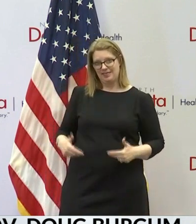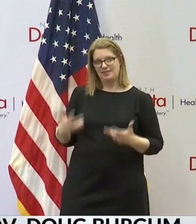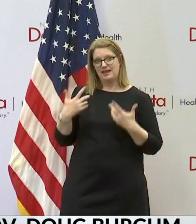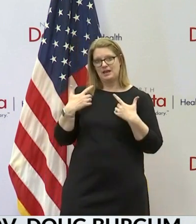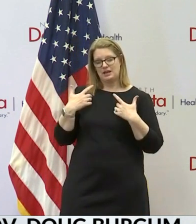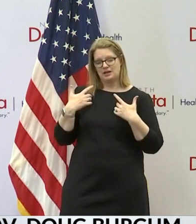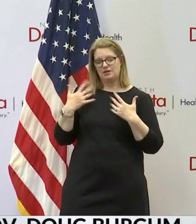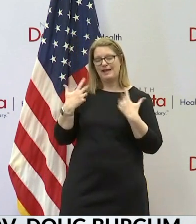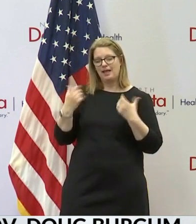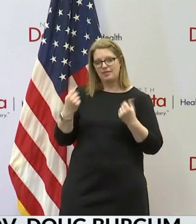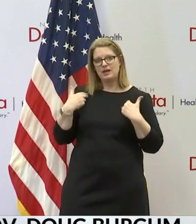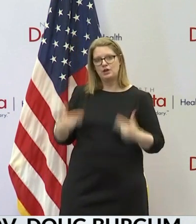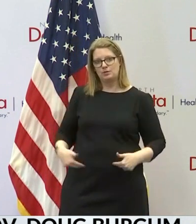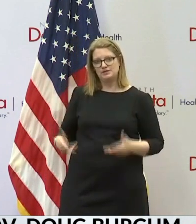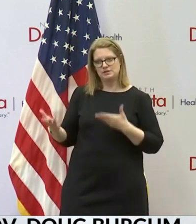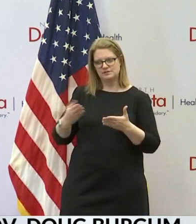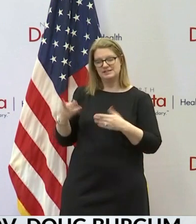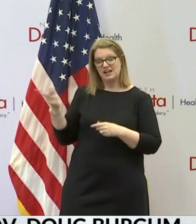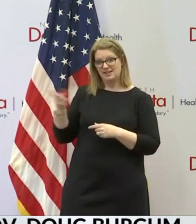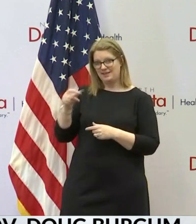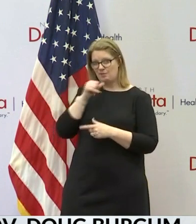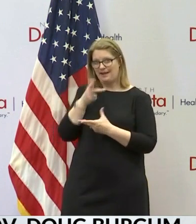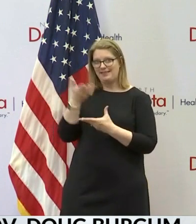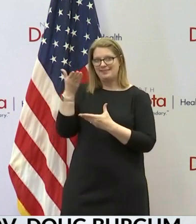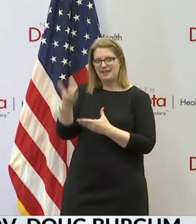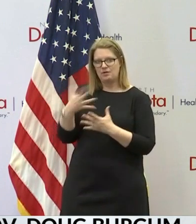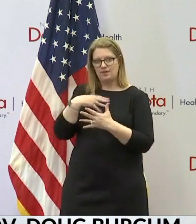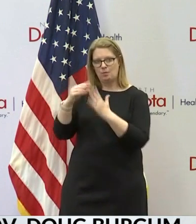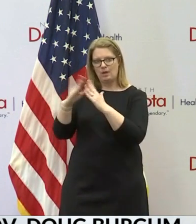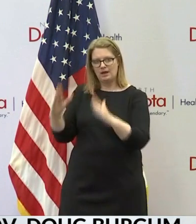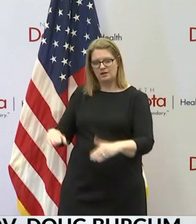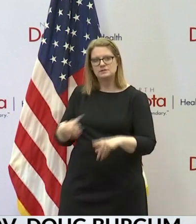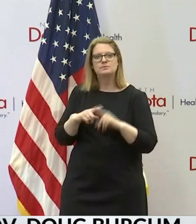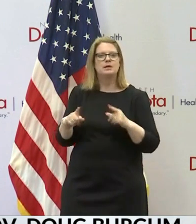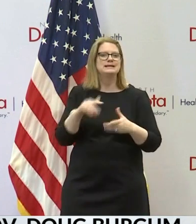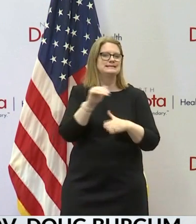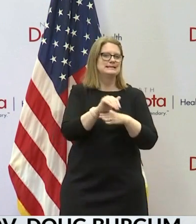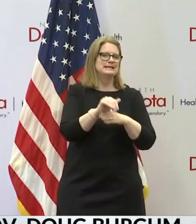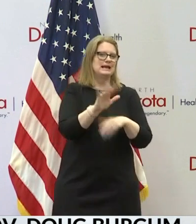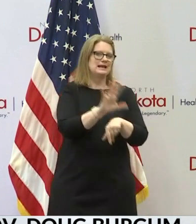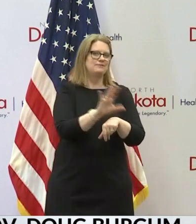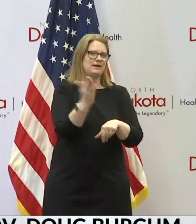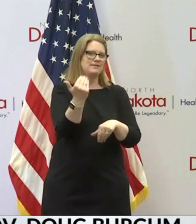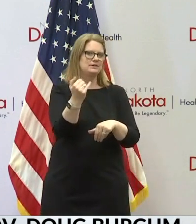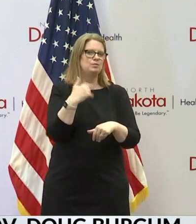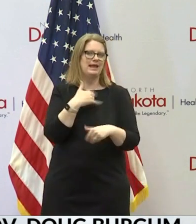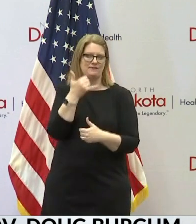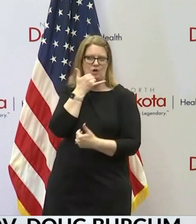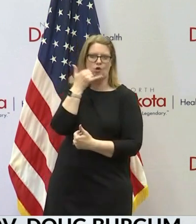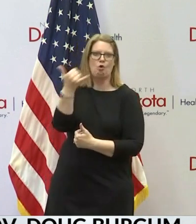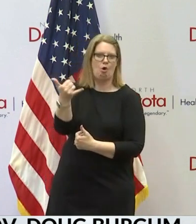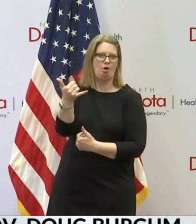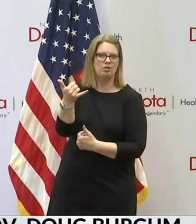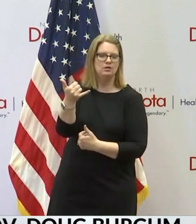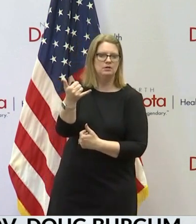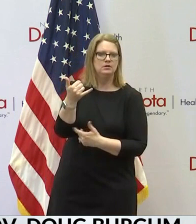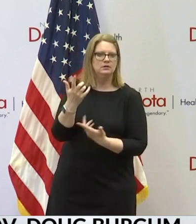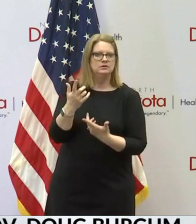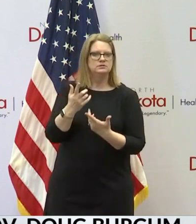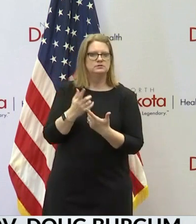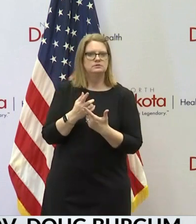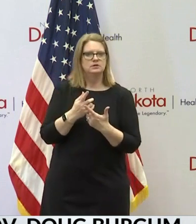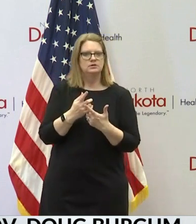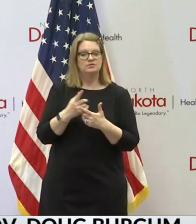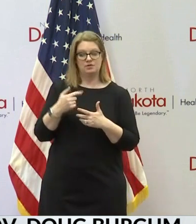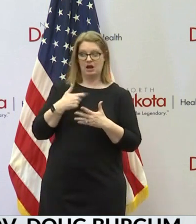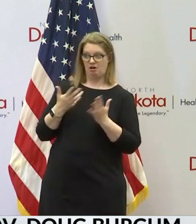not present in the White House yesterday, but we have a call with them tonight at 5:15 as a follow item up from one